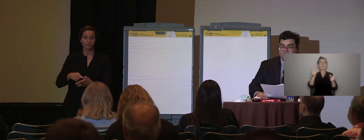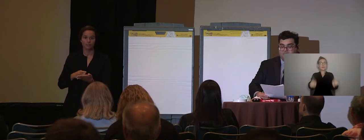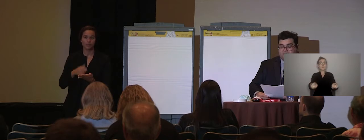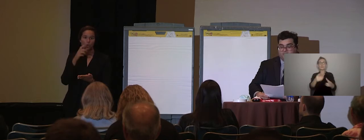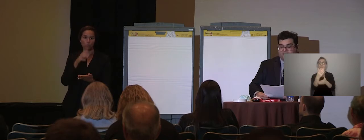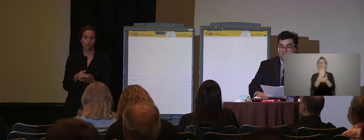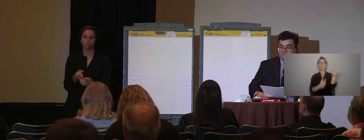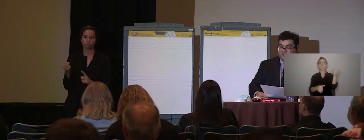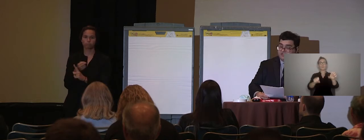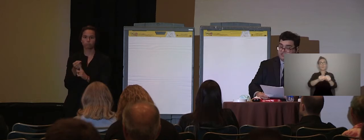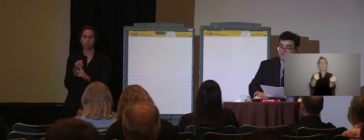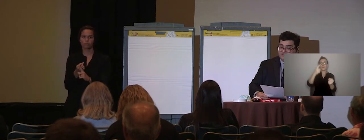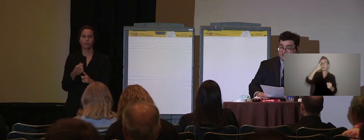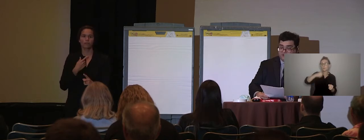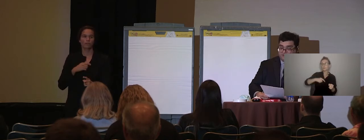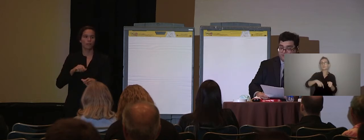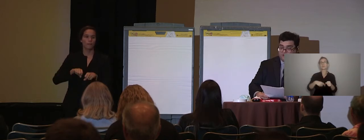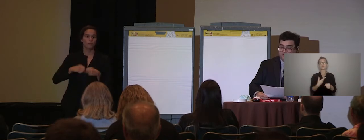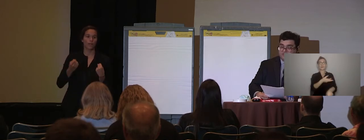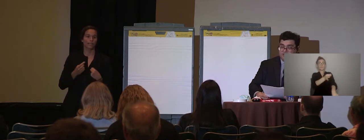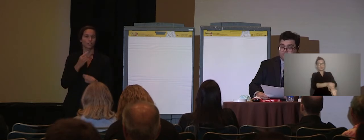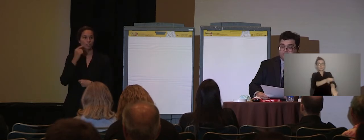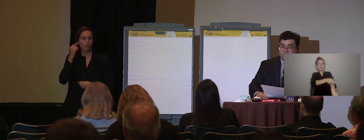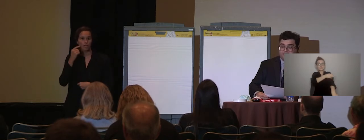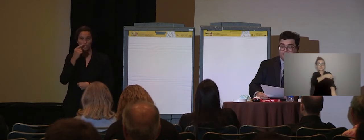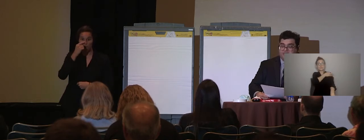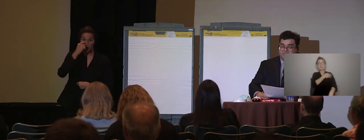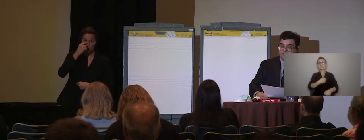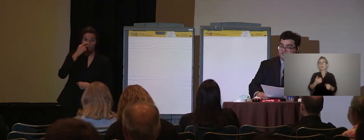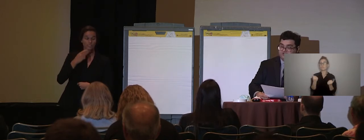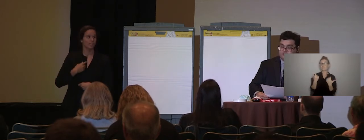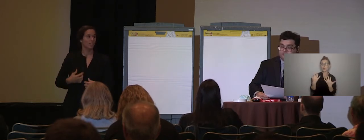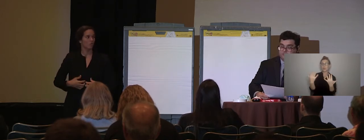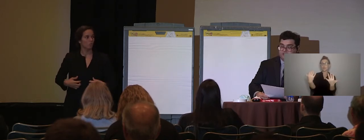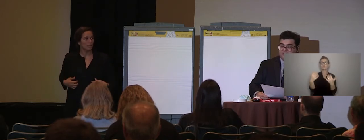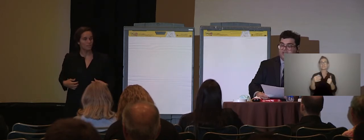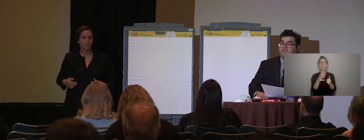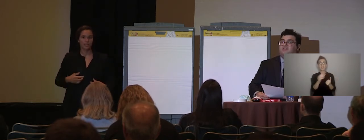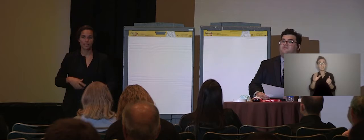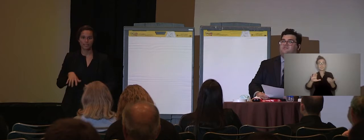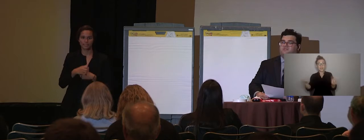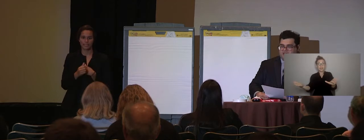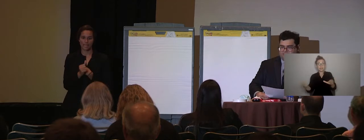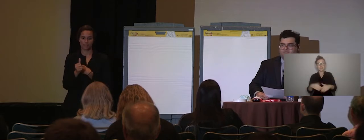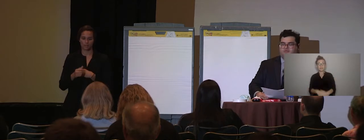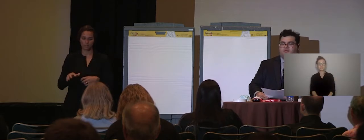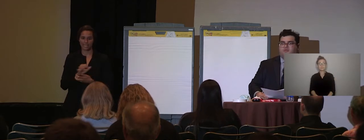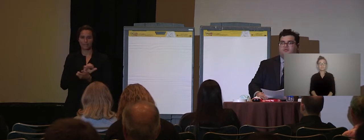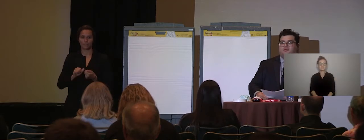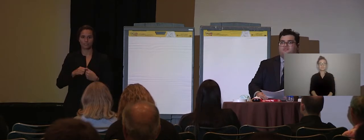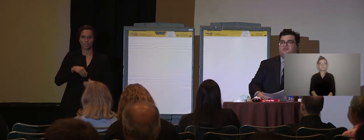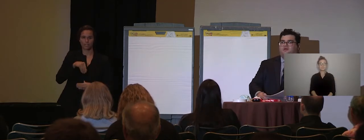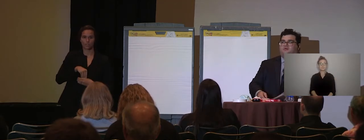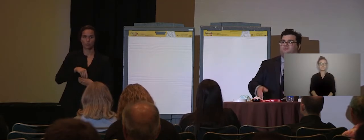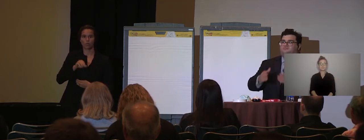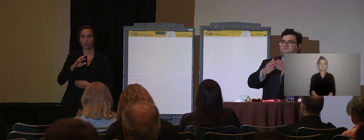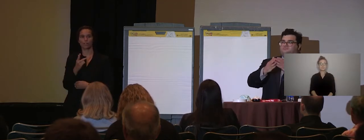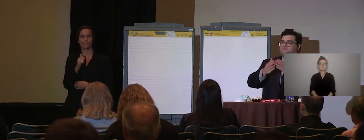ribs, as well as lacerations, second-degree burns, deep bruises, and damaged internal organs, and even death.